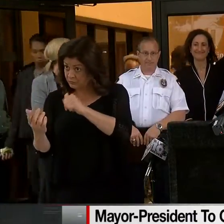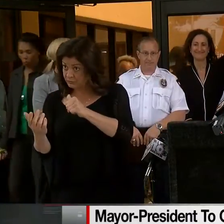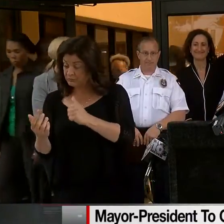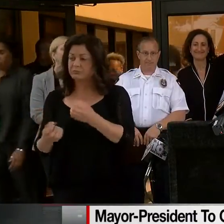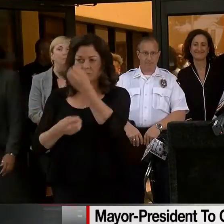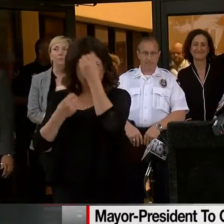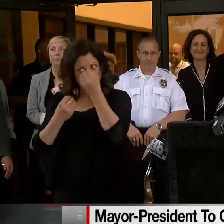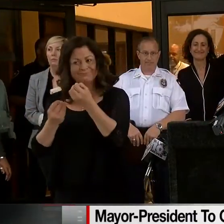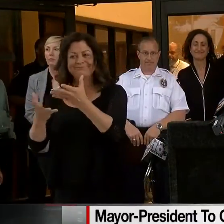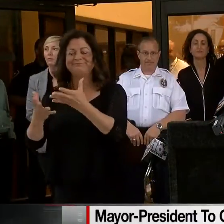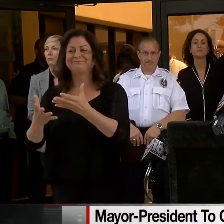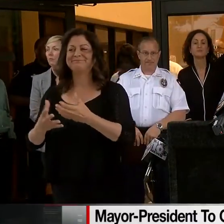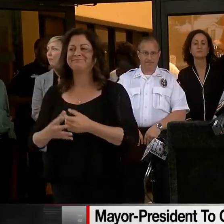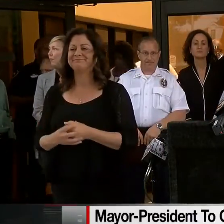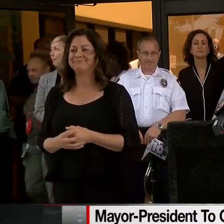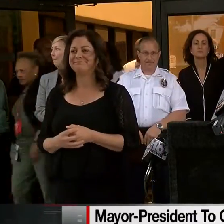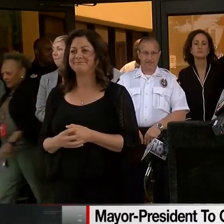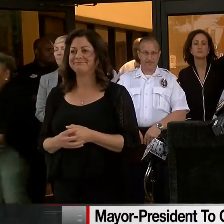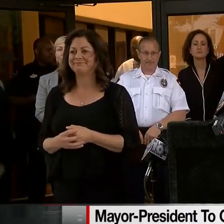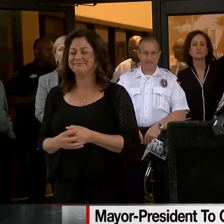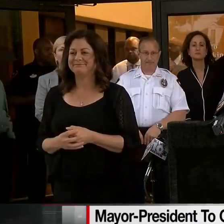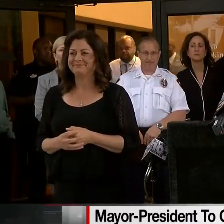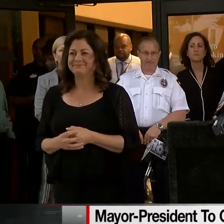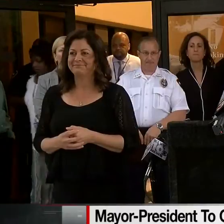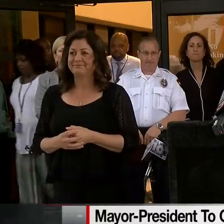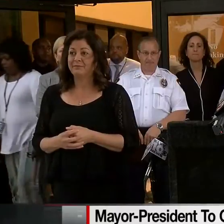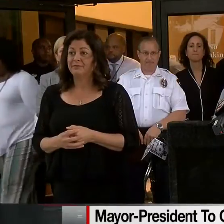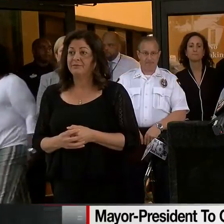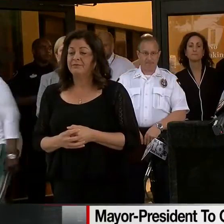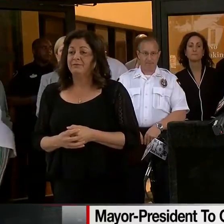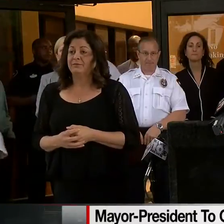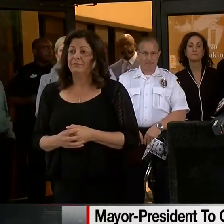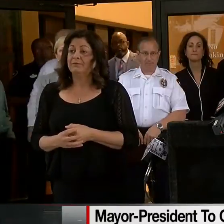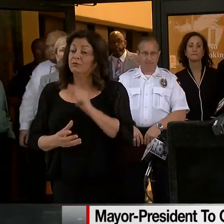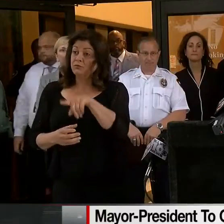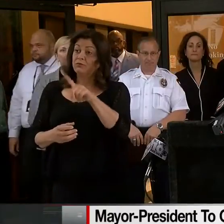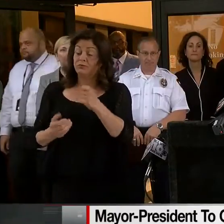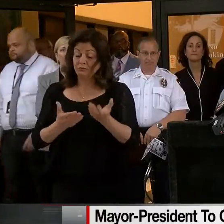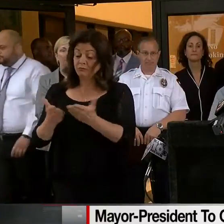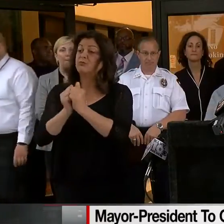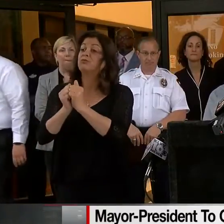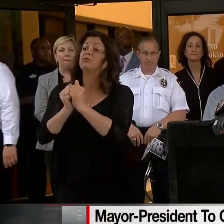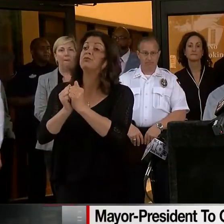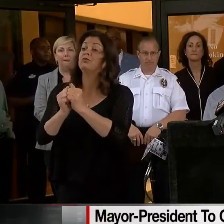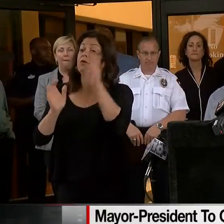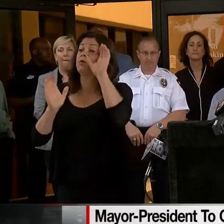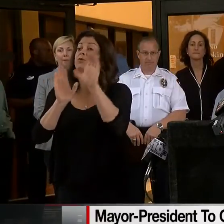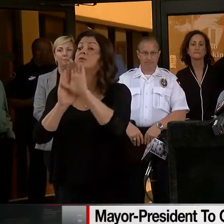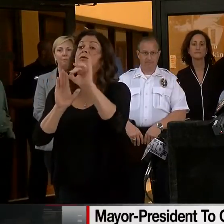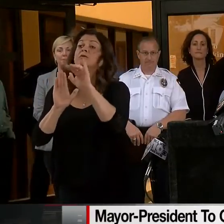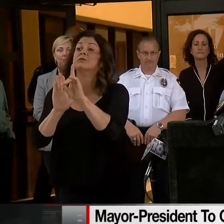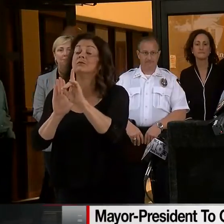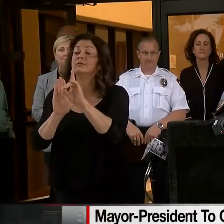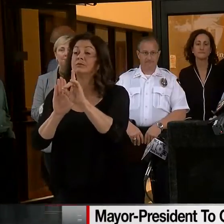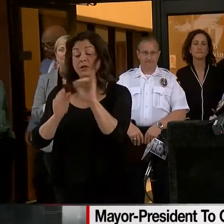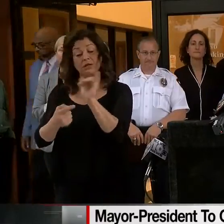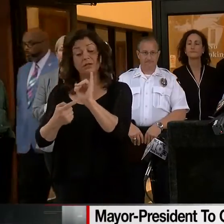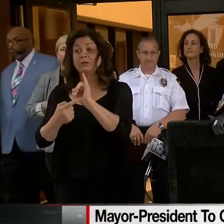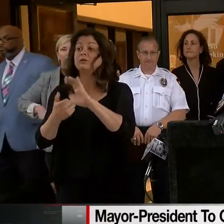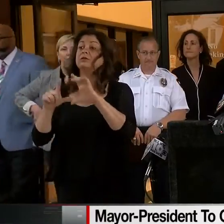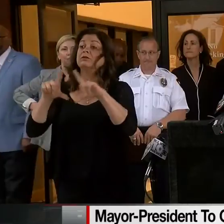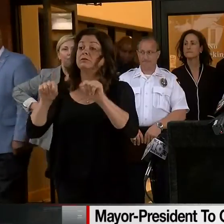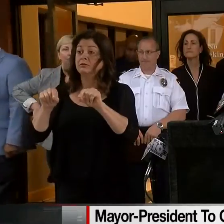good bit of information on that for you. But one thing to note is people will need to bring a pictured ID, their insurance card, and if they